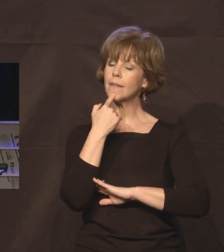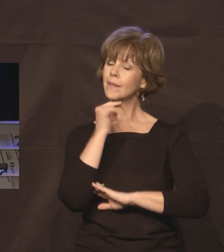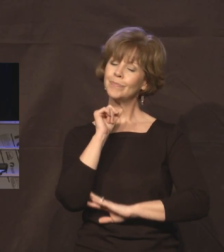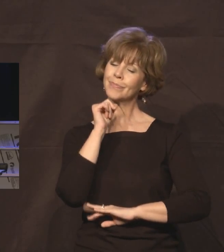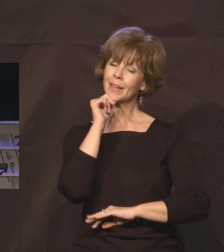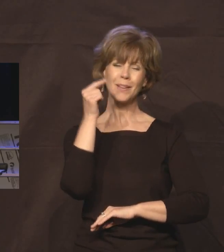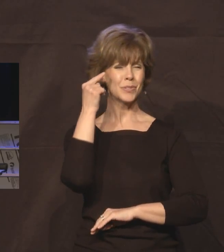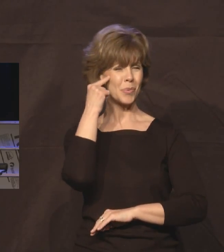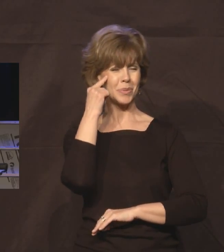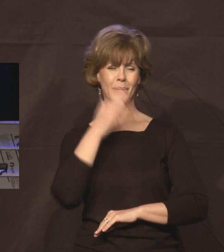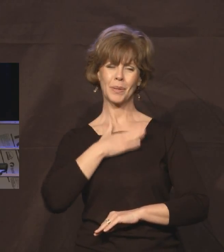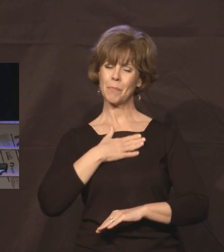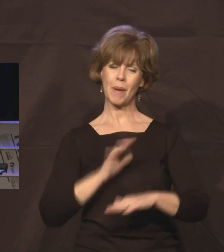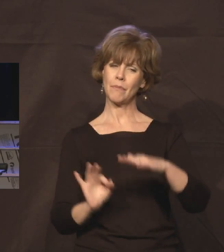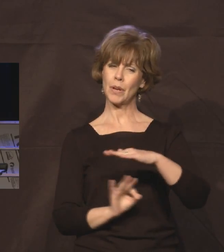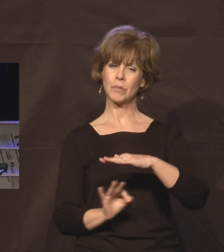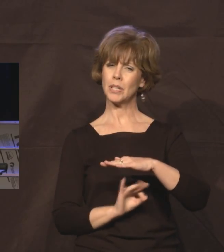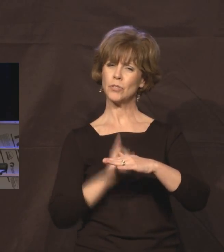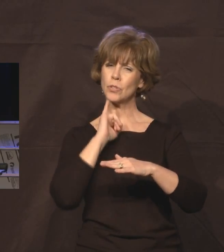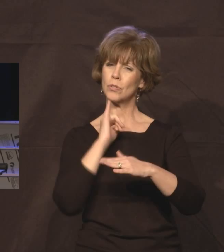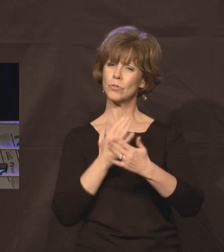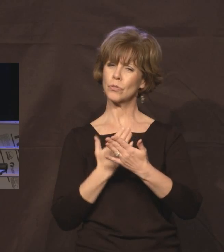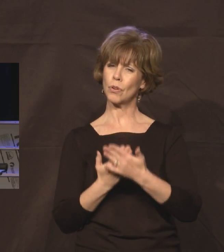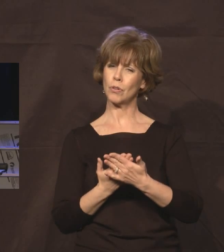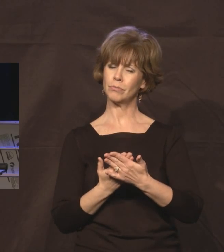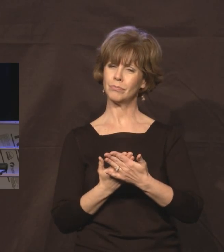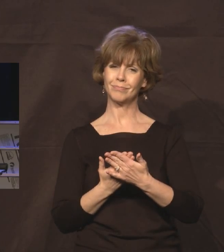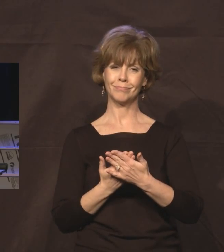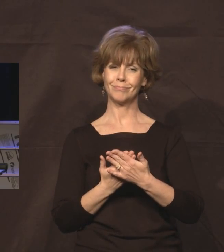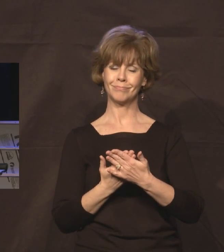good. I want to tell you, like, that's not a bad thing.